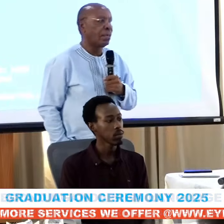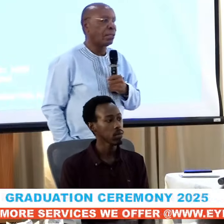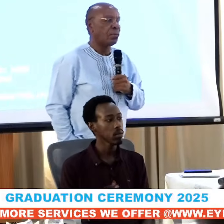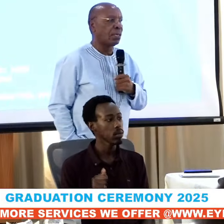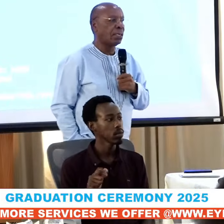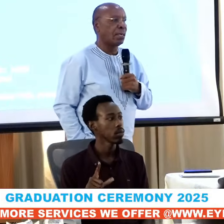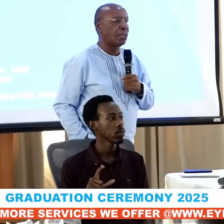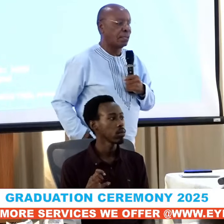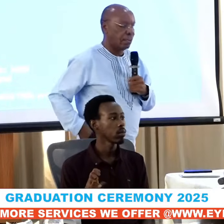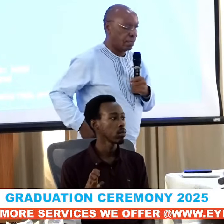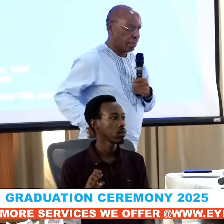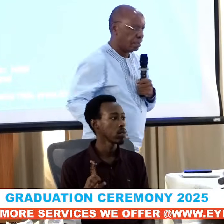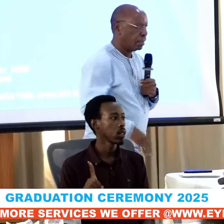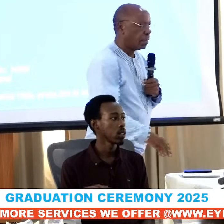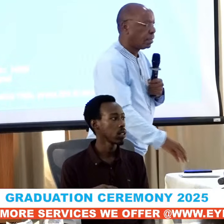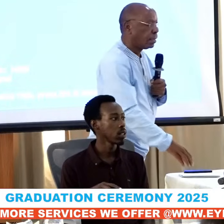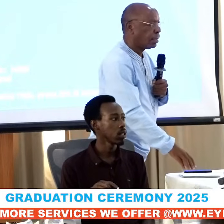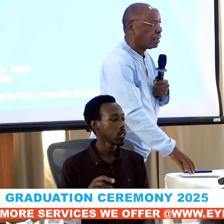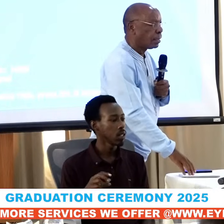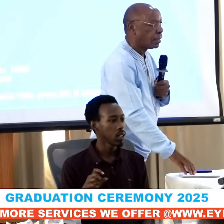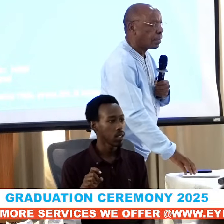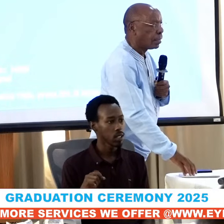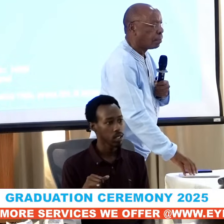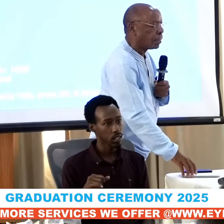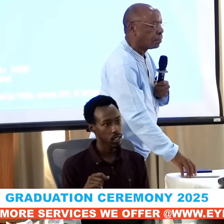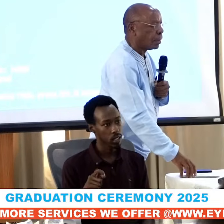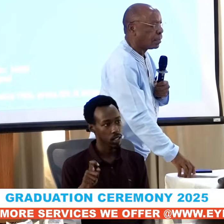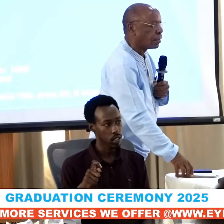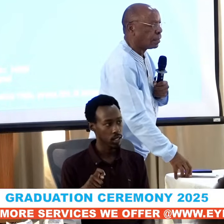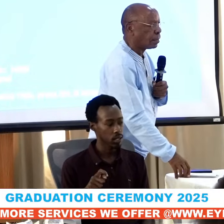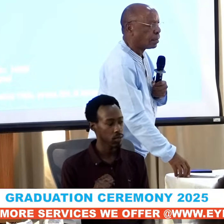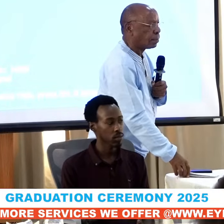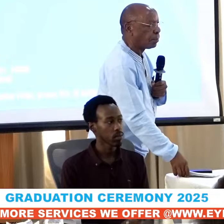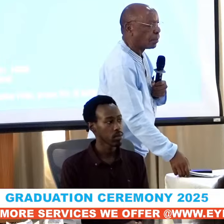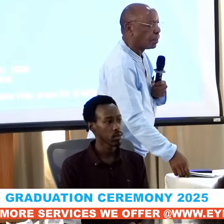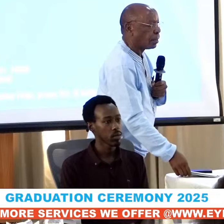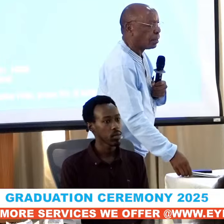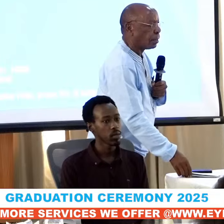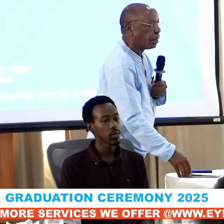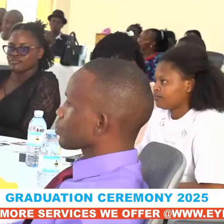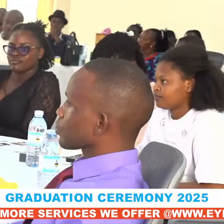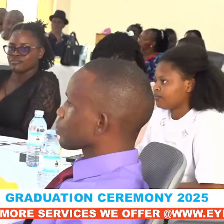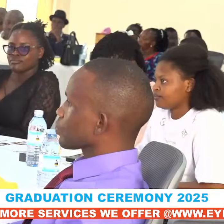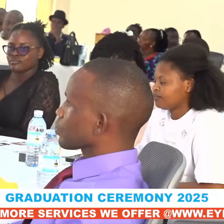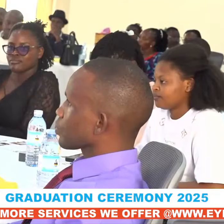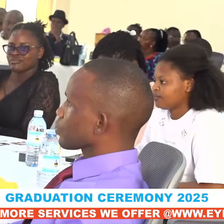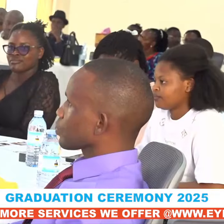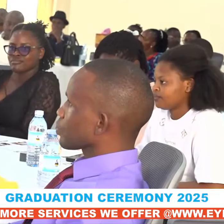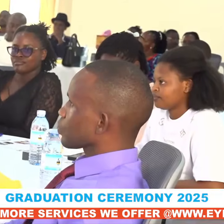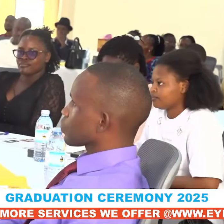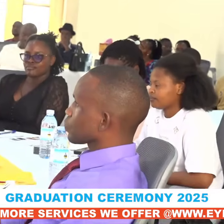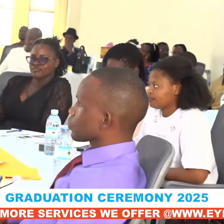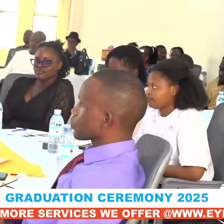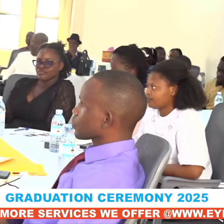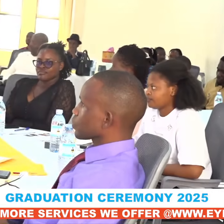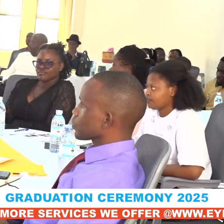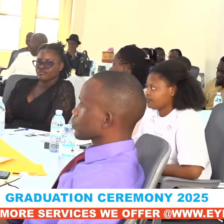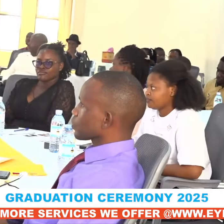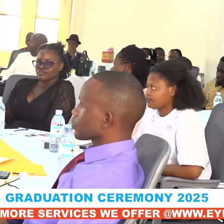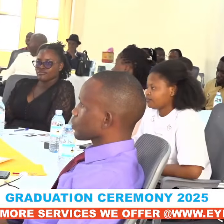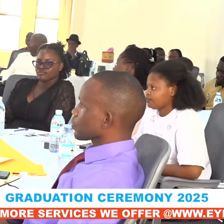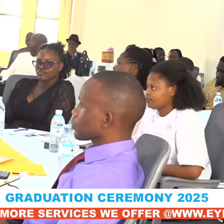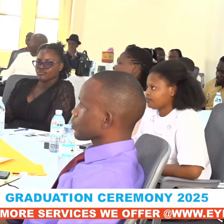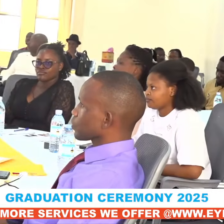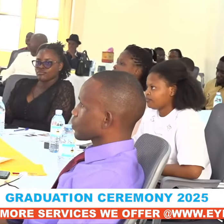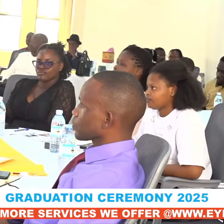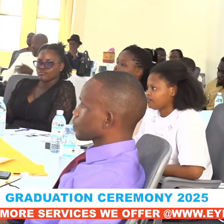The instructors, the participants, invited guests, ladies and